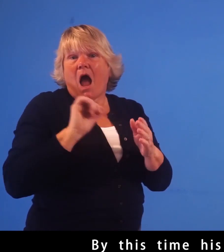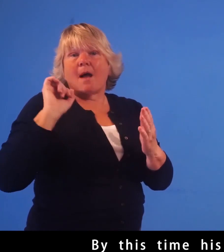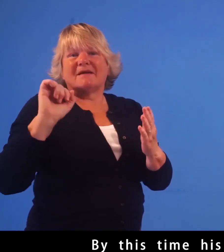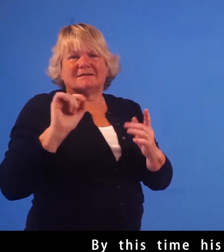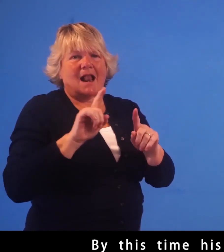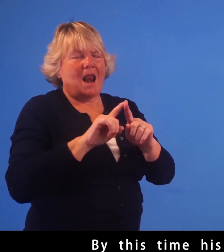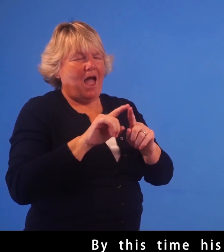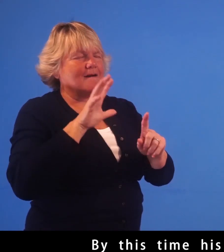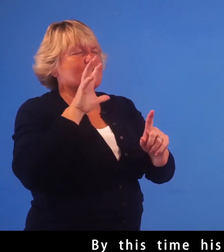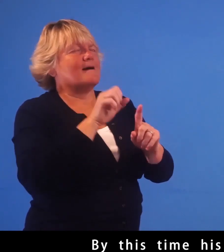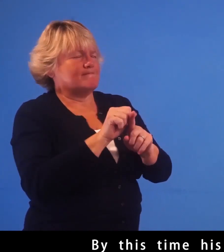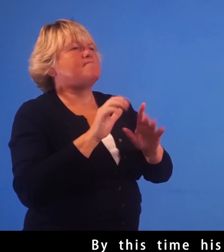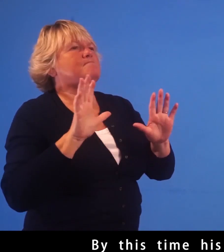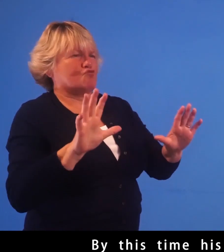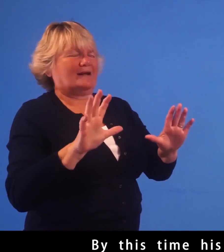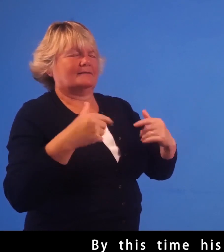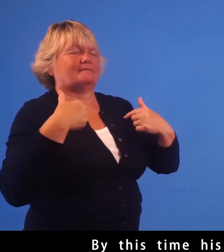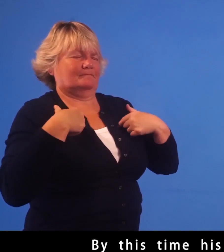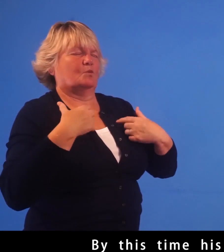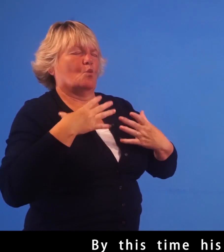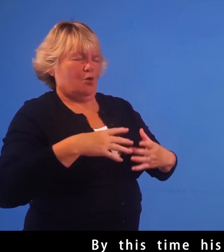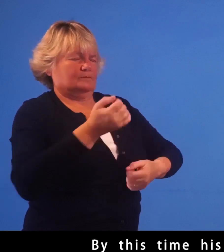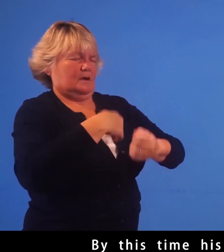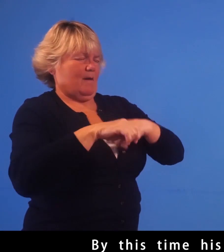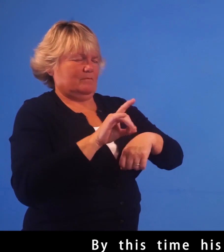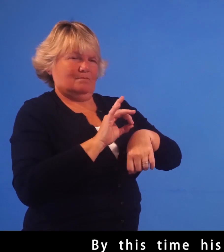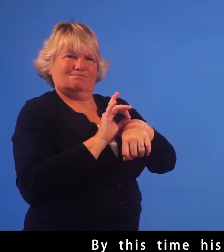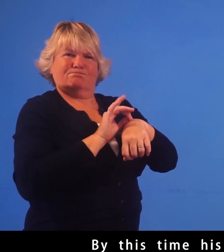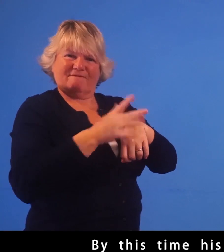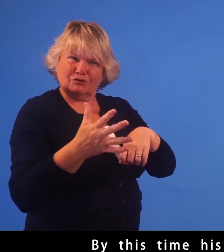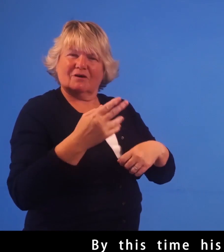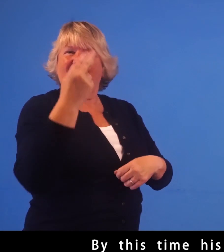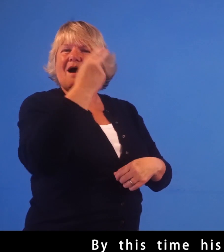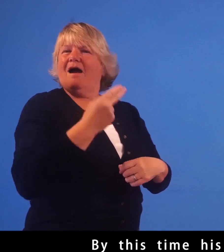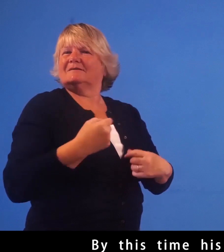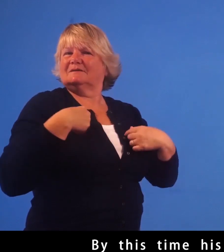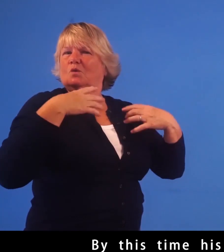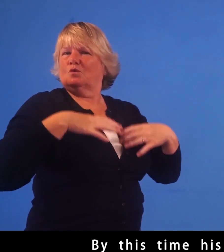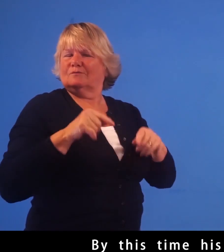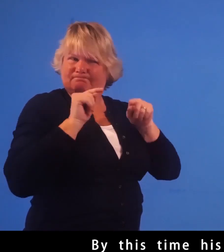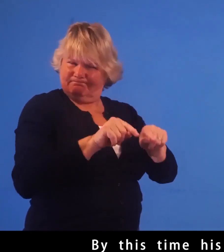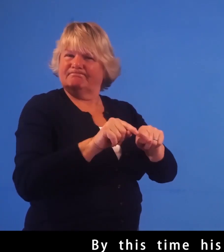By this time, his sights were firmly set on becoming a professional artist.